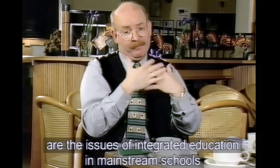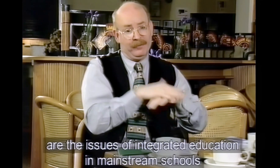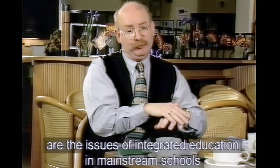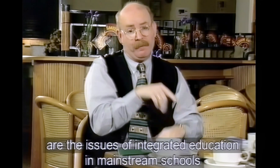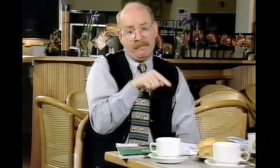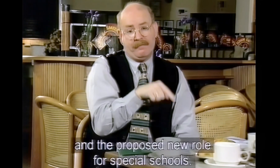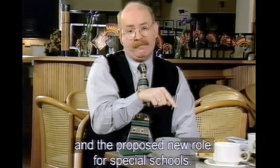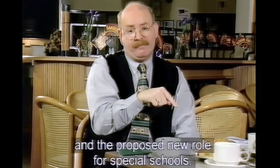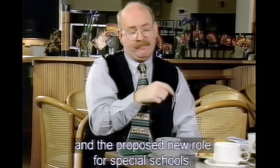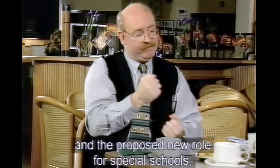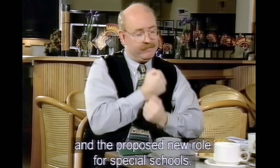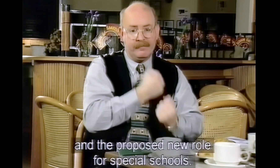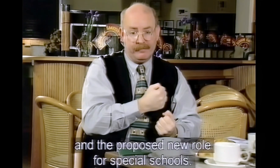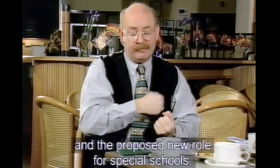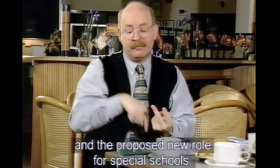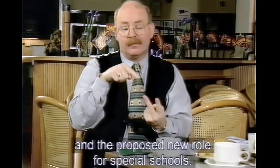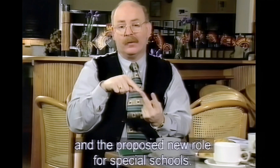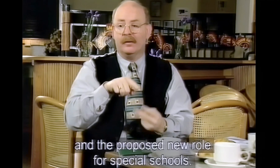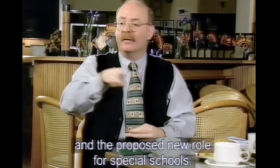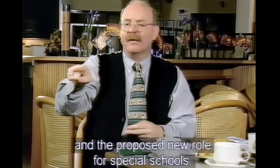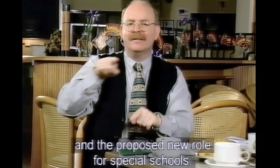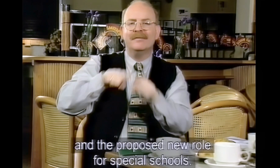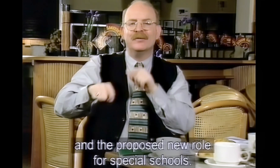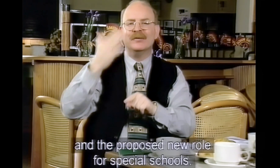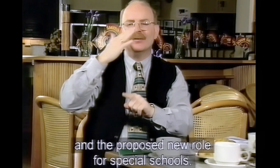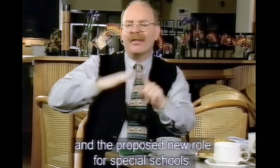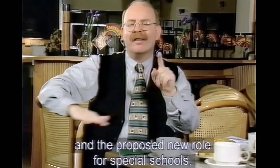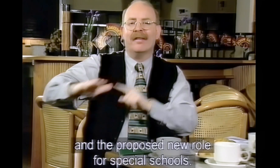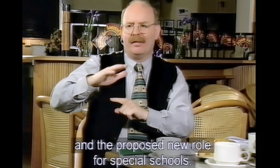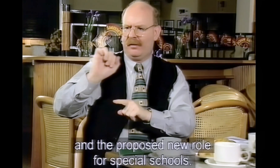in mainstream schools and the proposed new role for special schools.